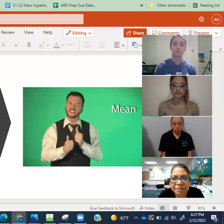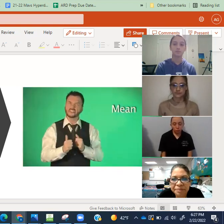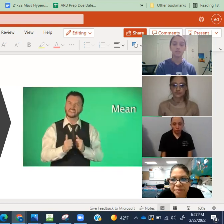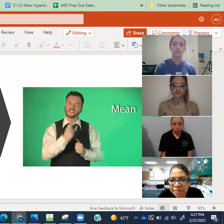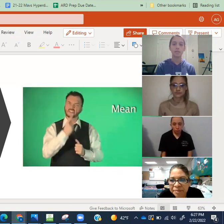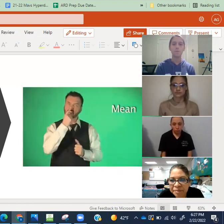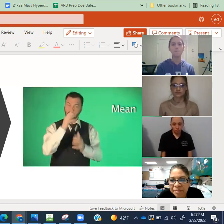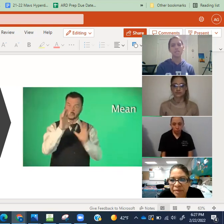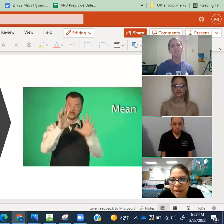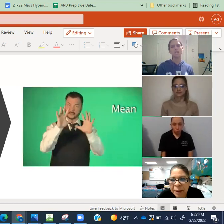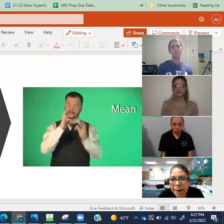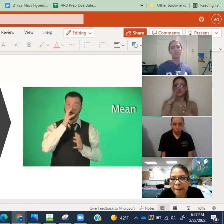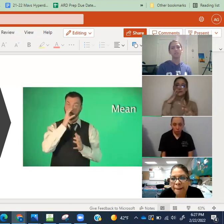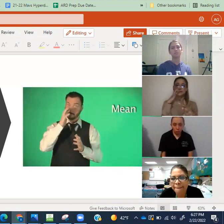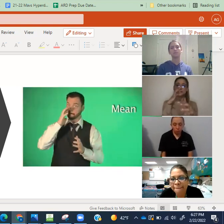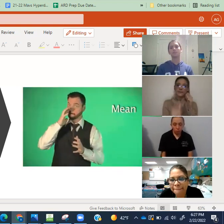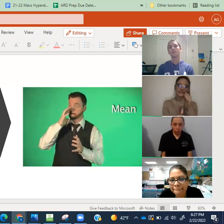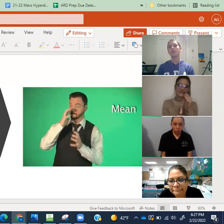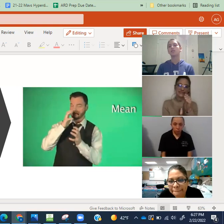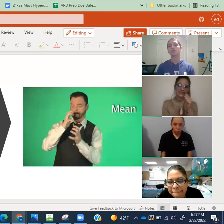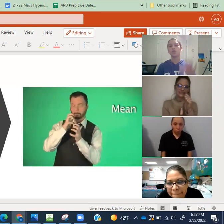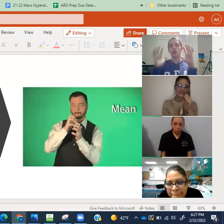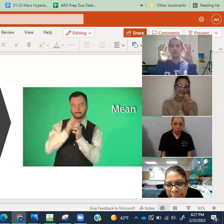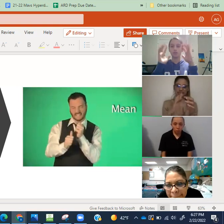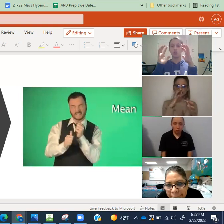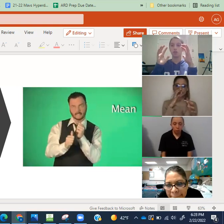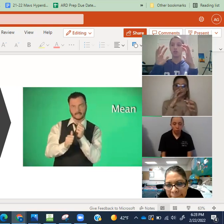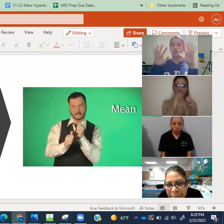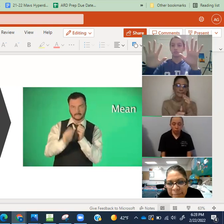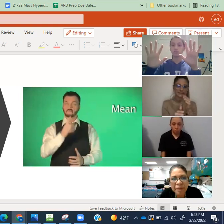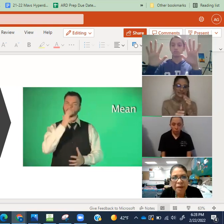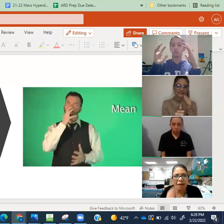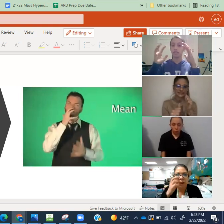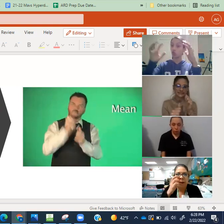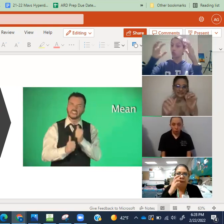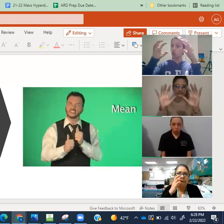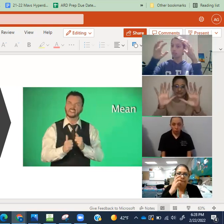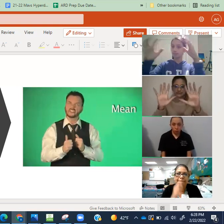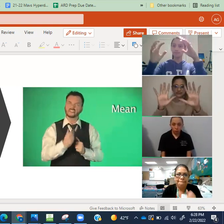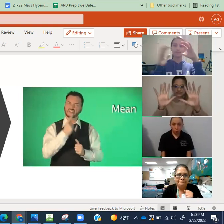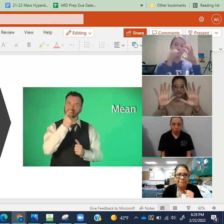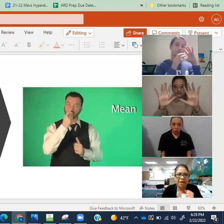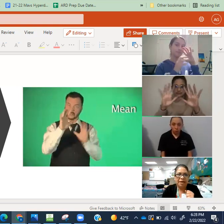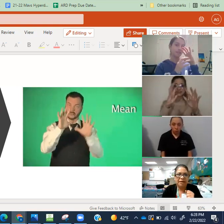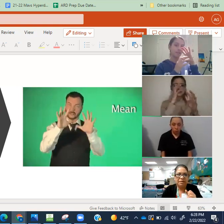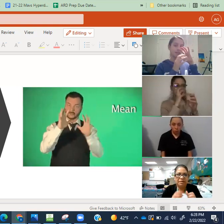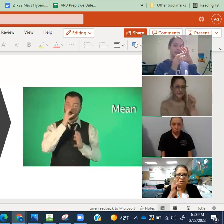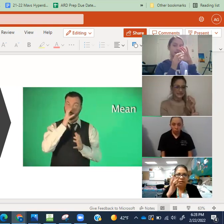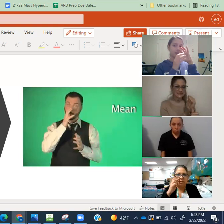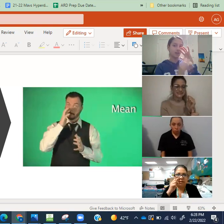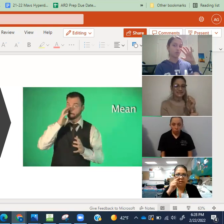okay. And then mean. So you have your claws,